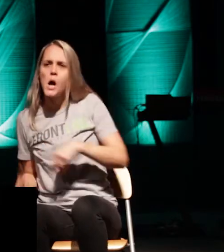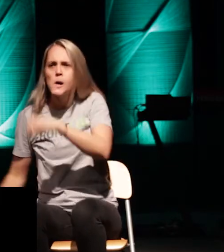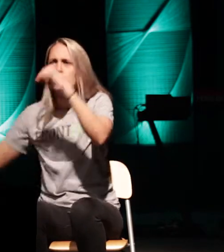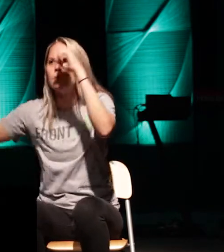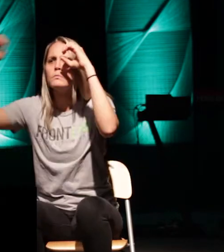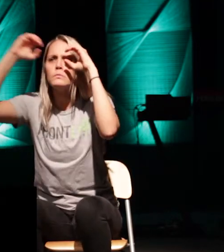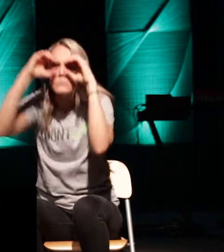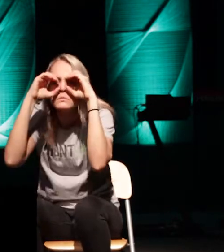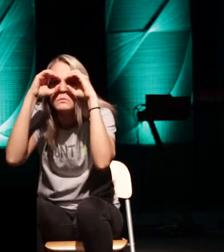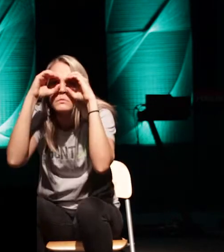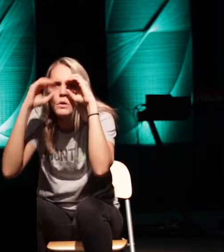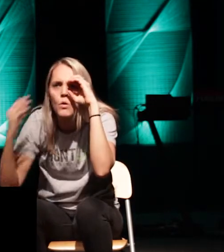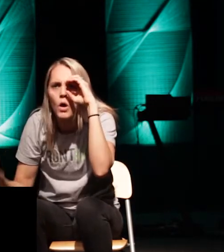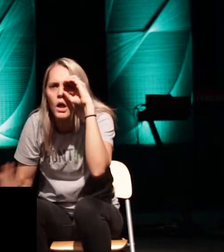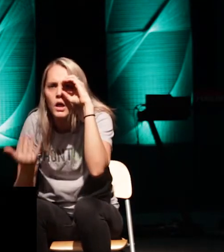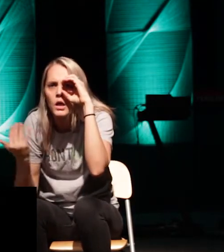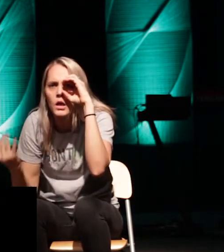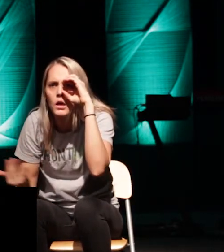and he sits and he waits.